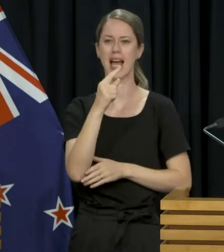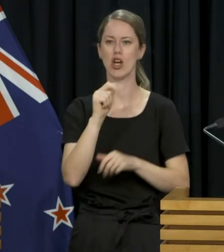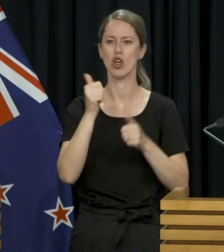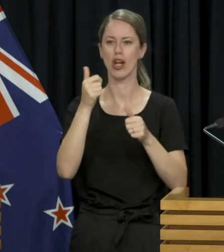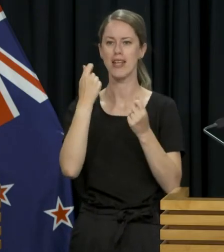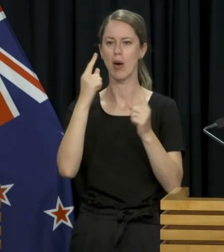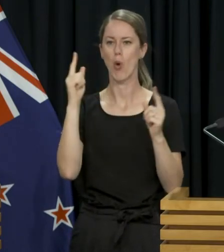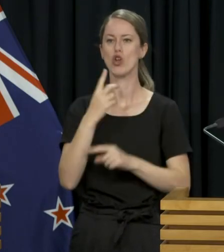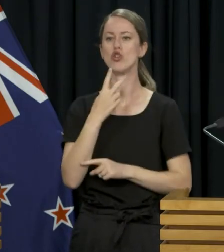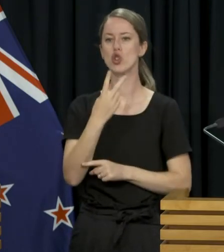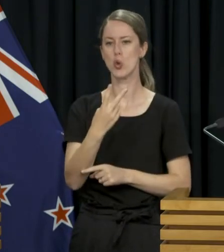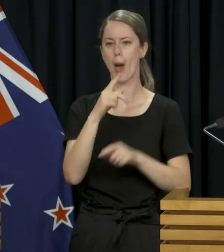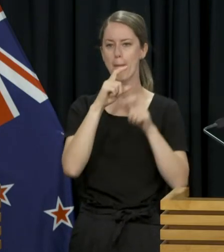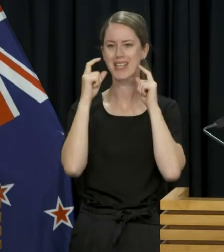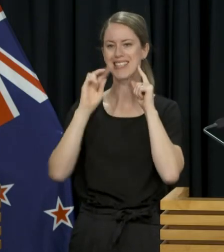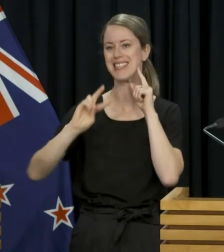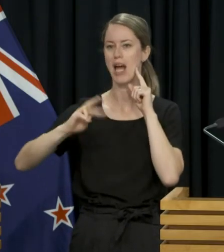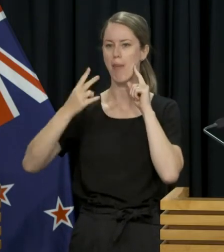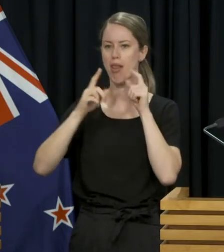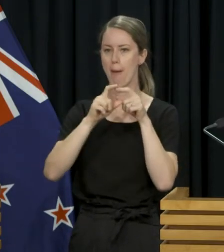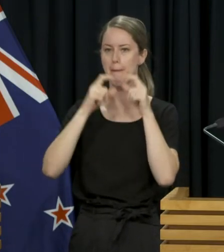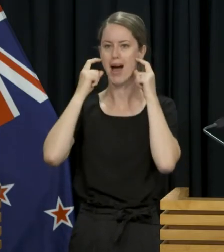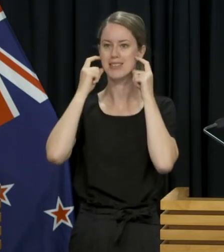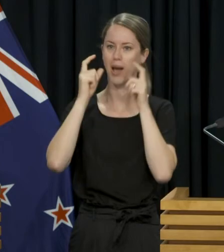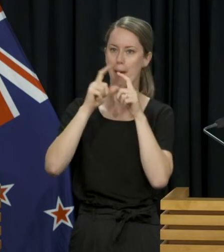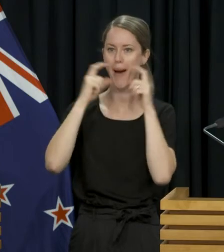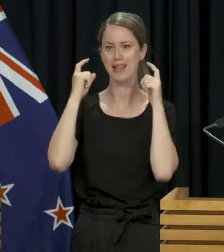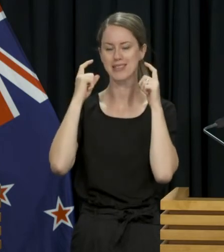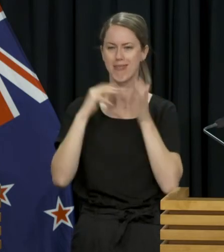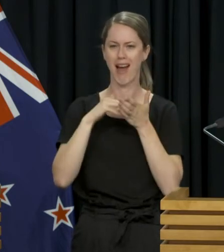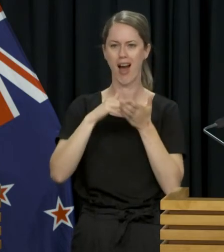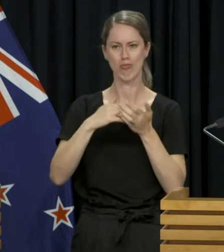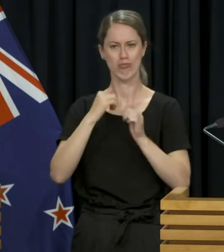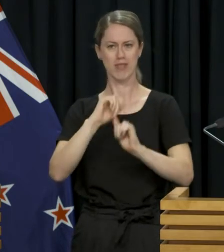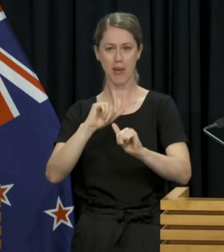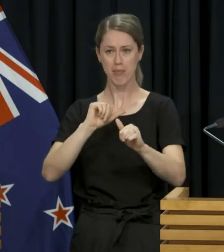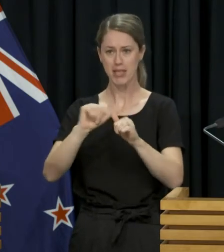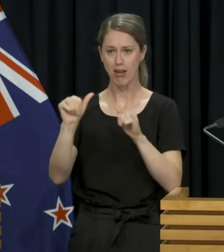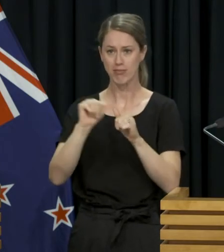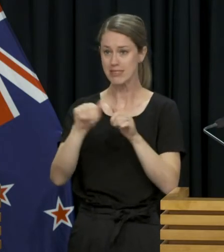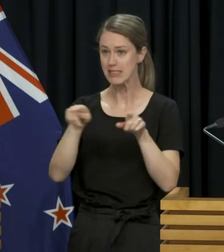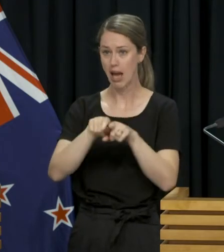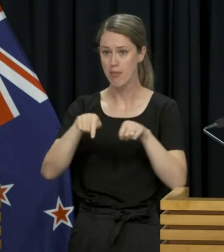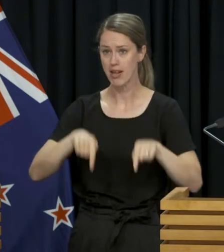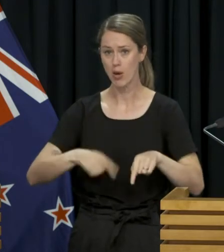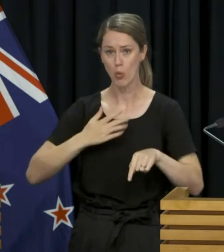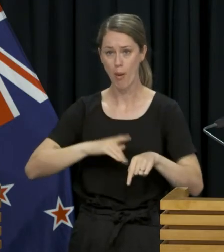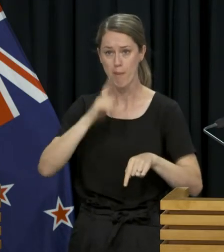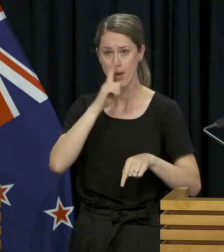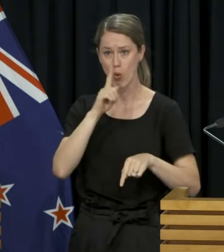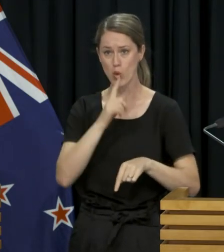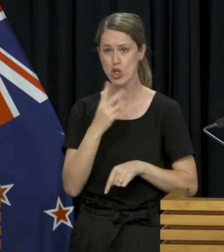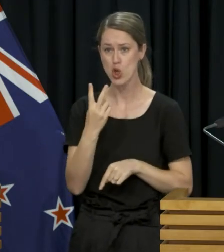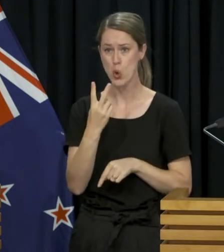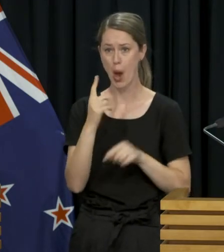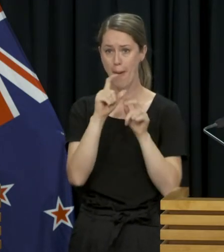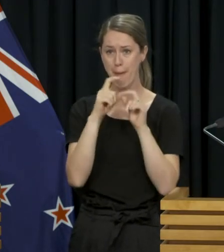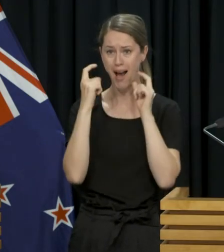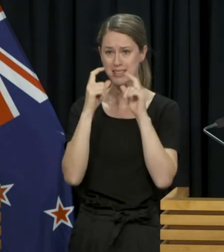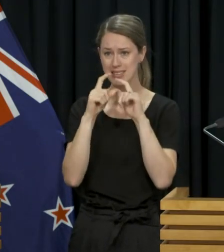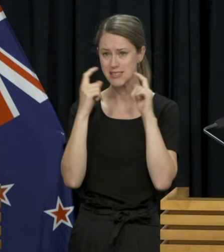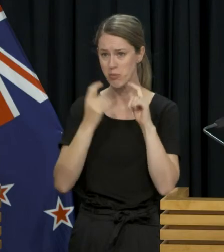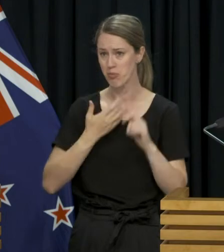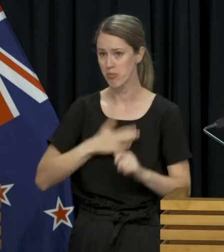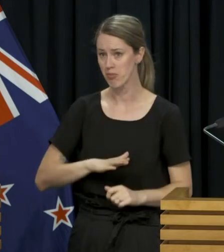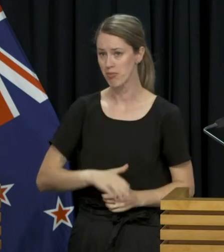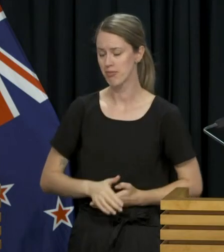essentially wear 2 masks to make it a little bit more healthier, essentially, over there. Is this the same? Would you have the same advice over here? Is that necessary